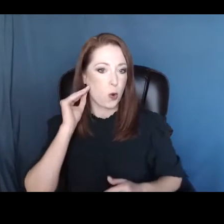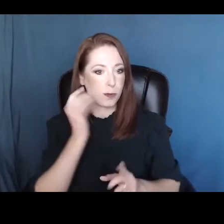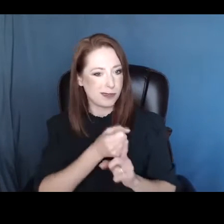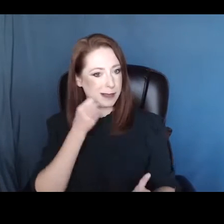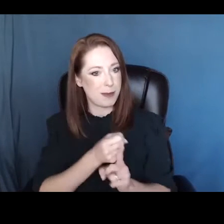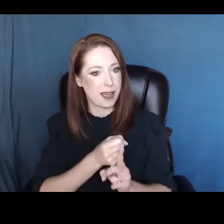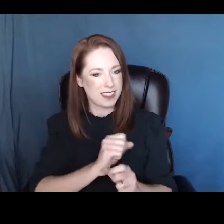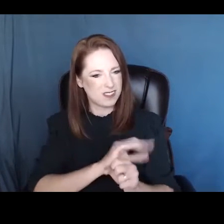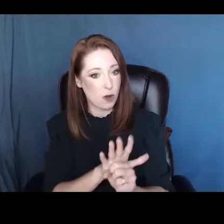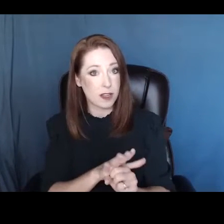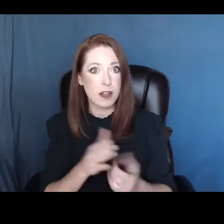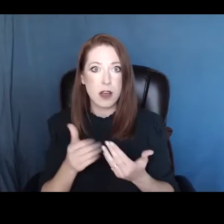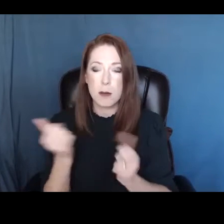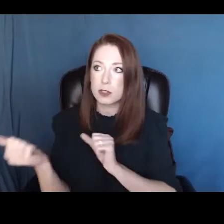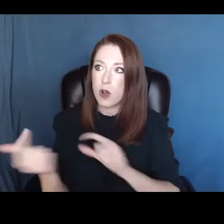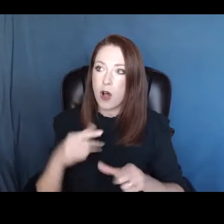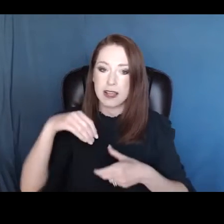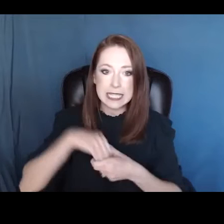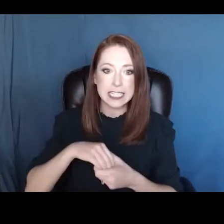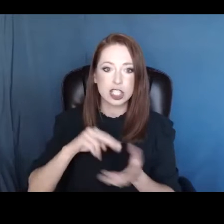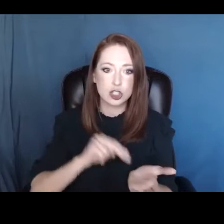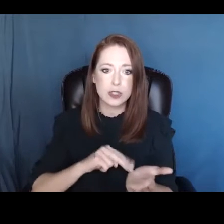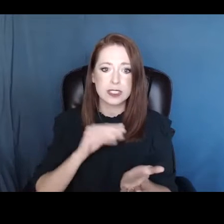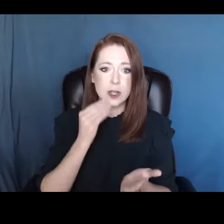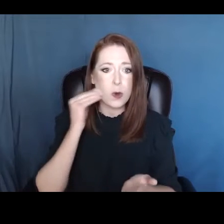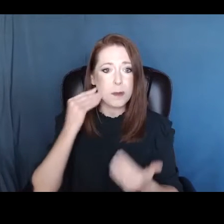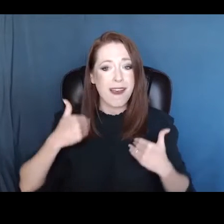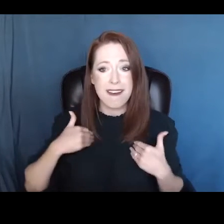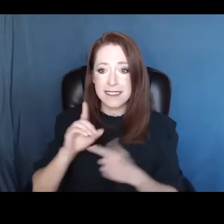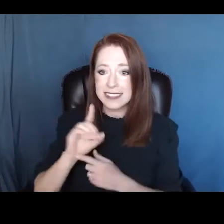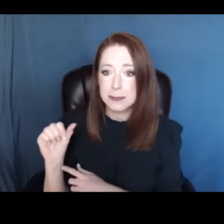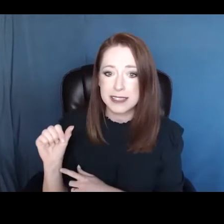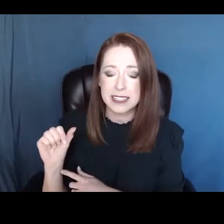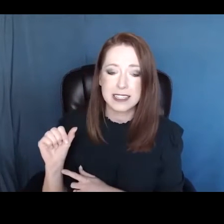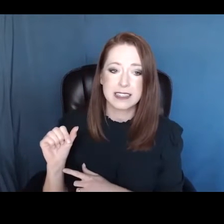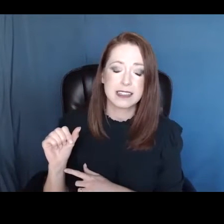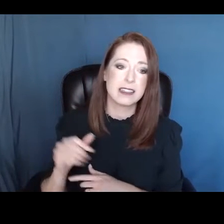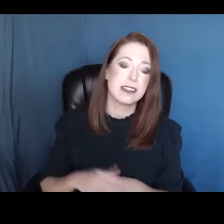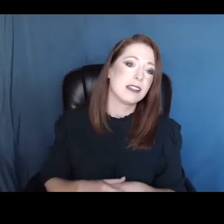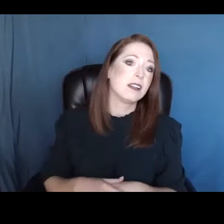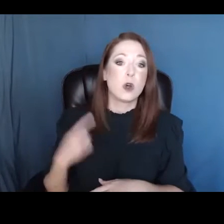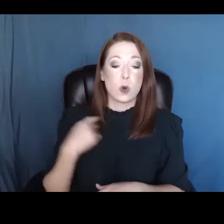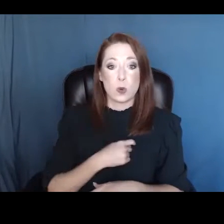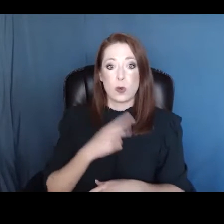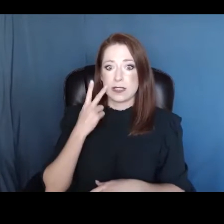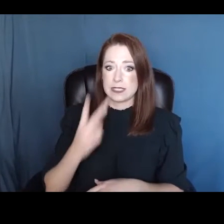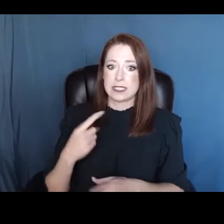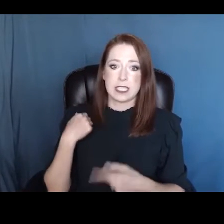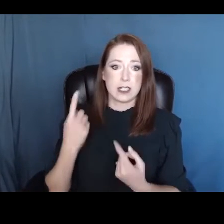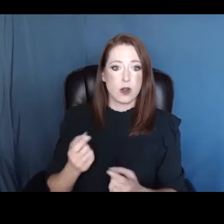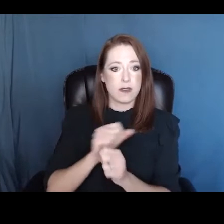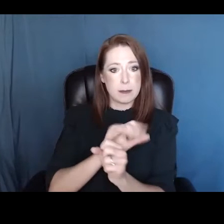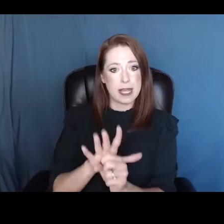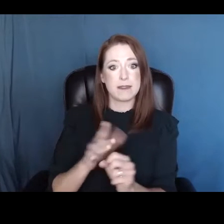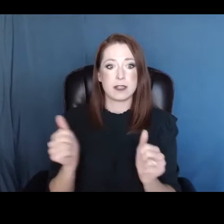which almost everyone in nursing home has a disability. And what we've seen over the pandemic in